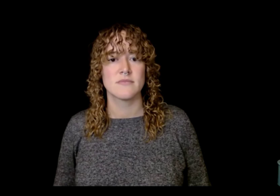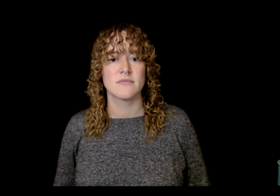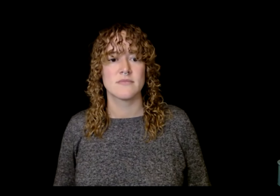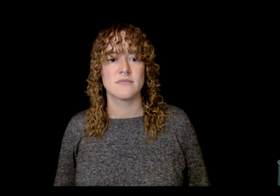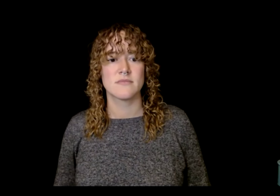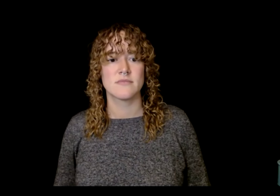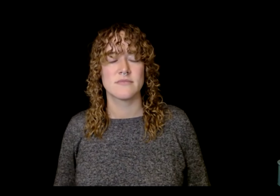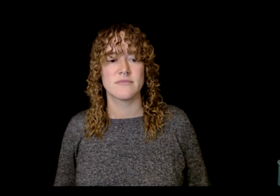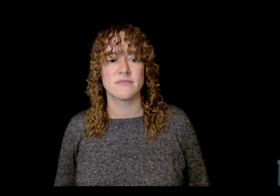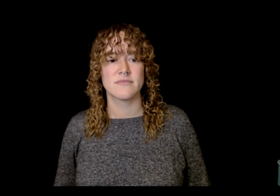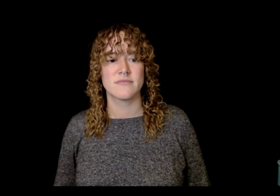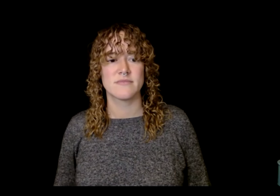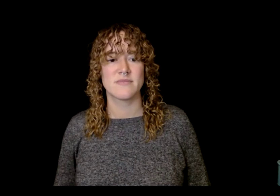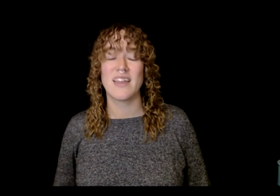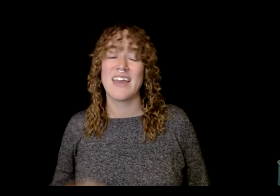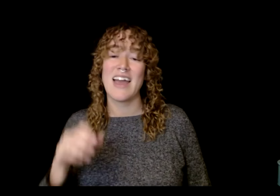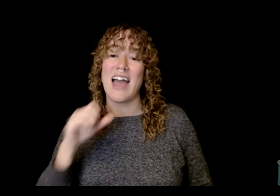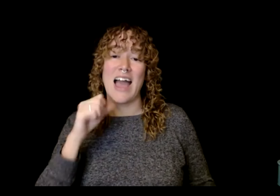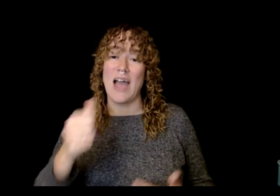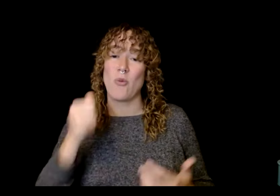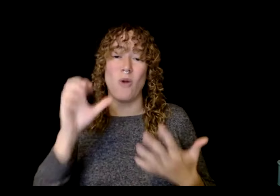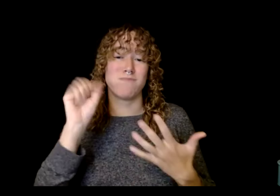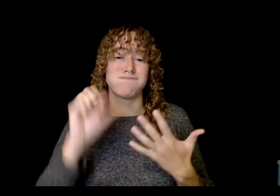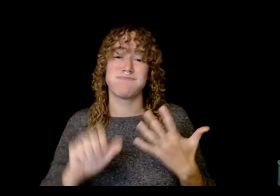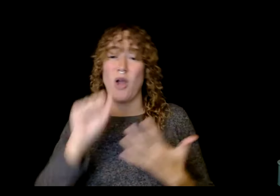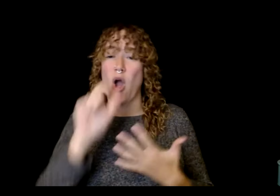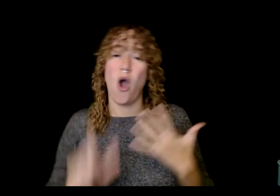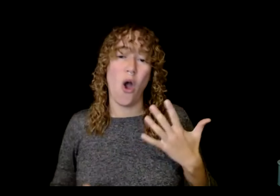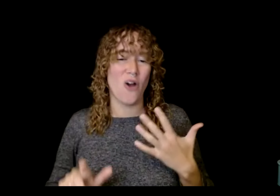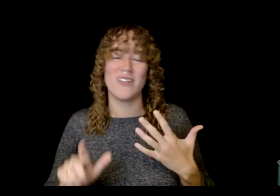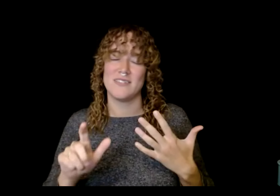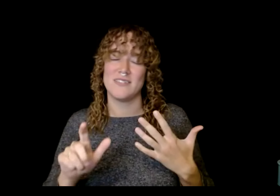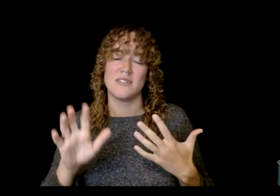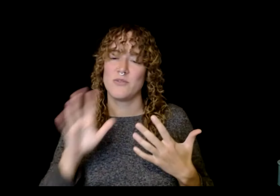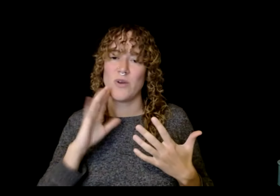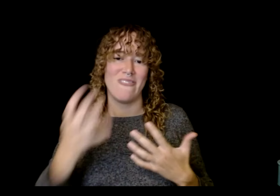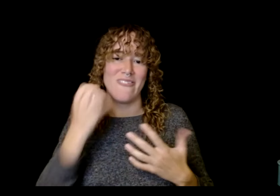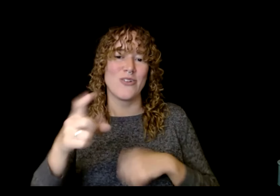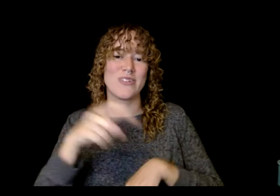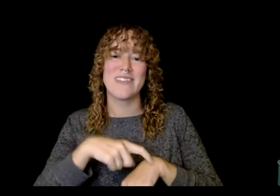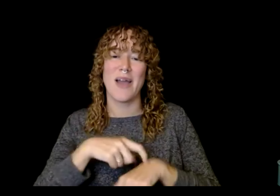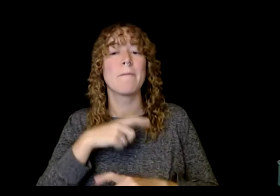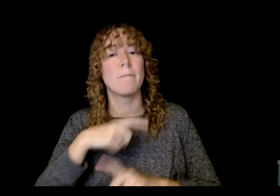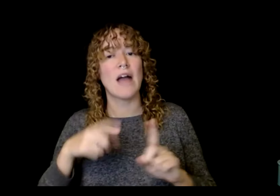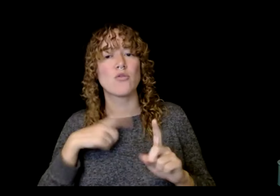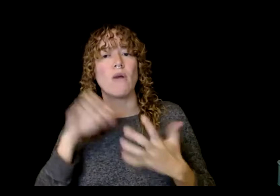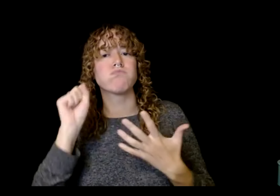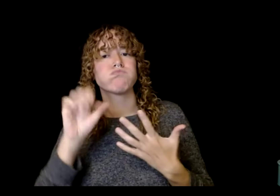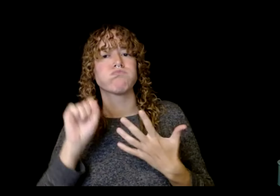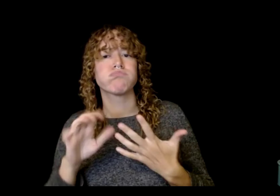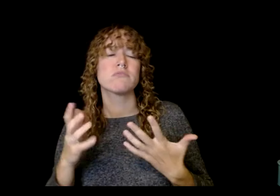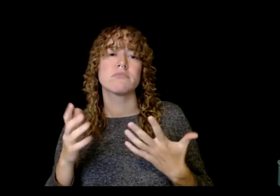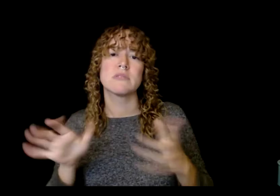bills because that would probably take your entire time. So I just wanted to highlight a few of the key bills that we're looking